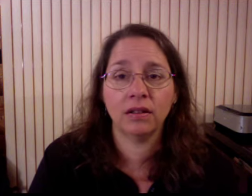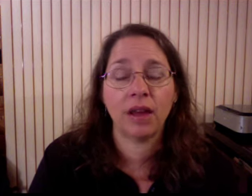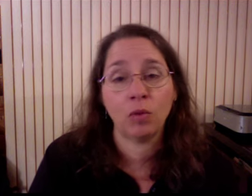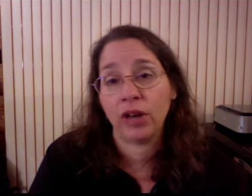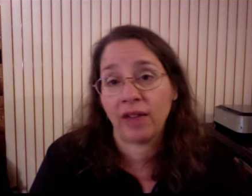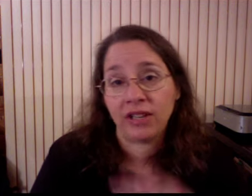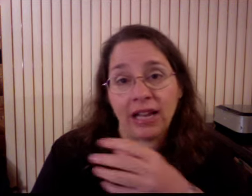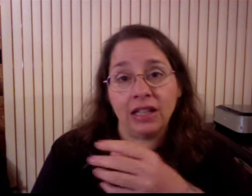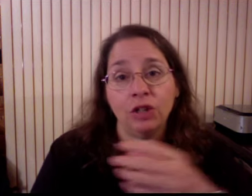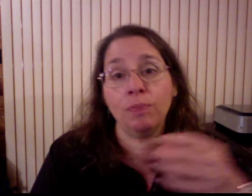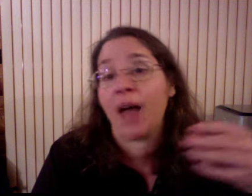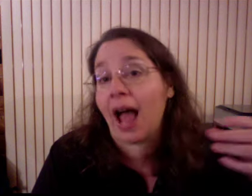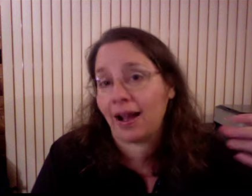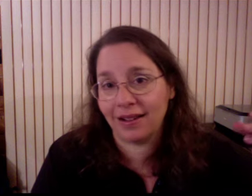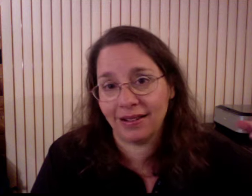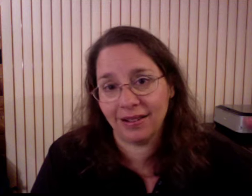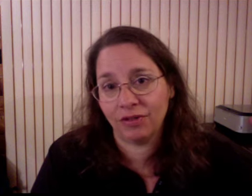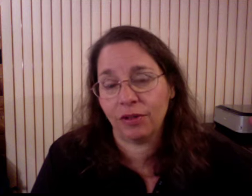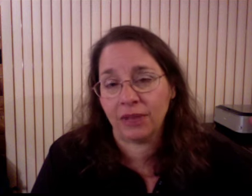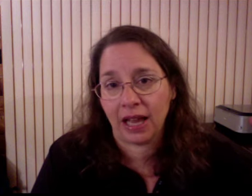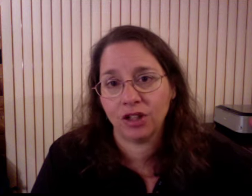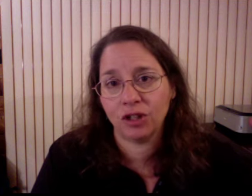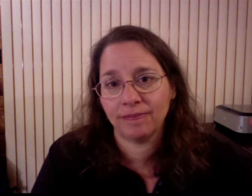that would have taken you back from the edge.